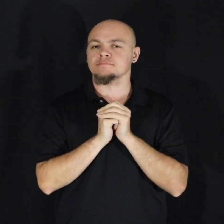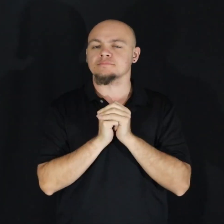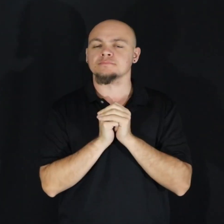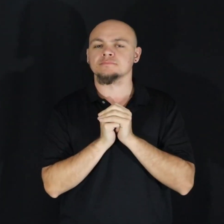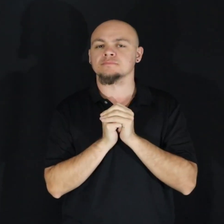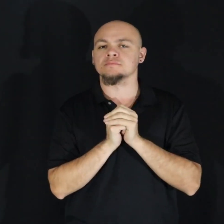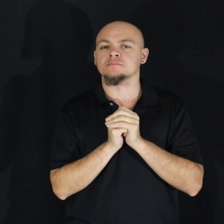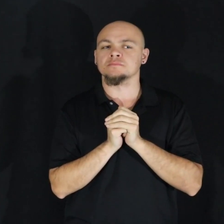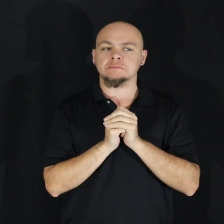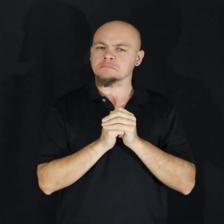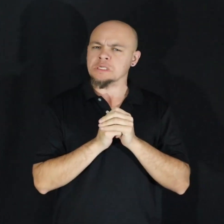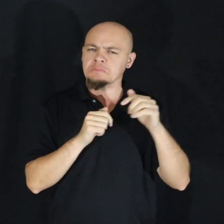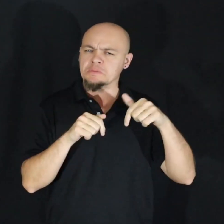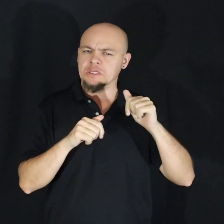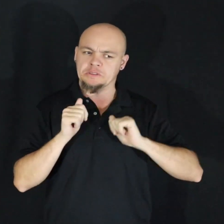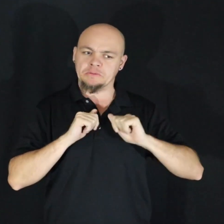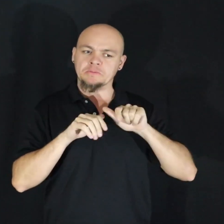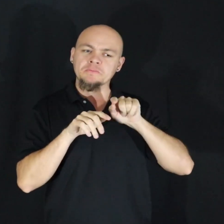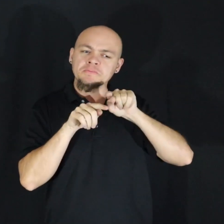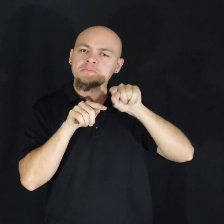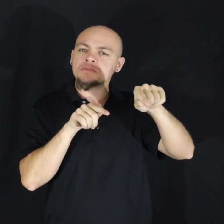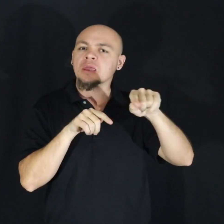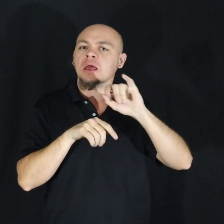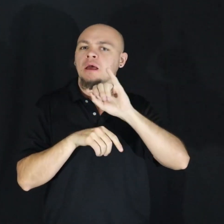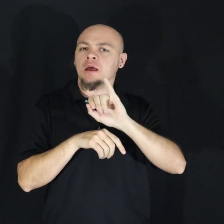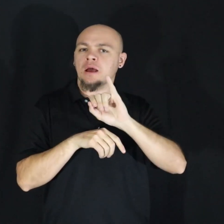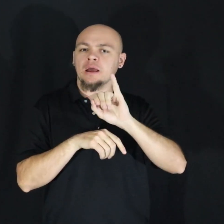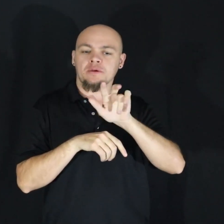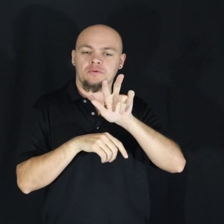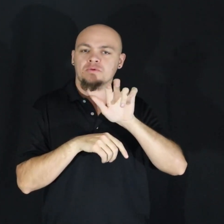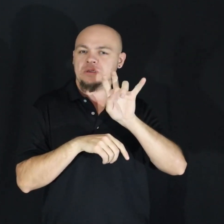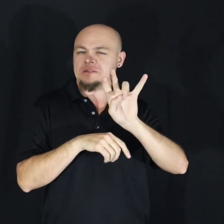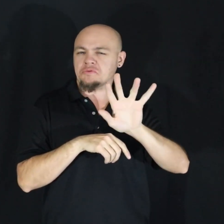just a couple blocks from here. It's an interstate highway called I-375.